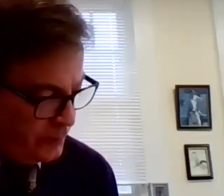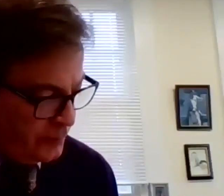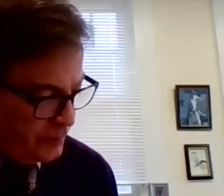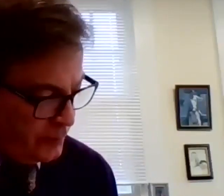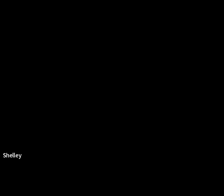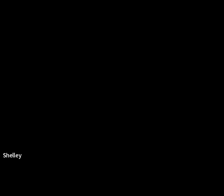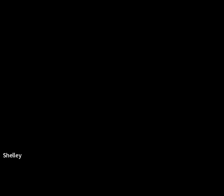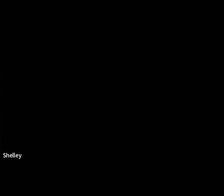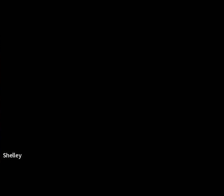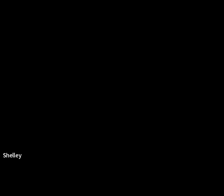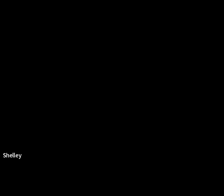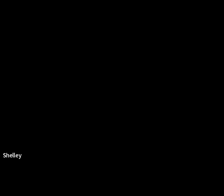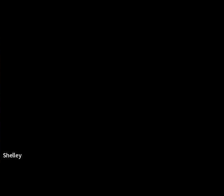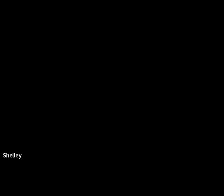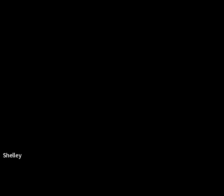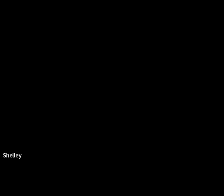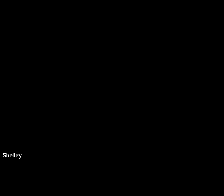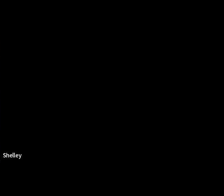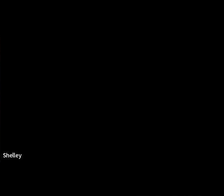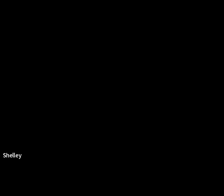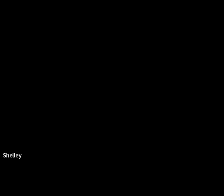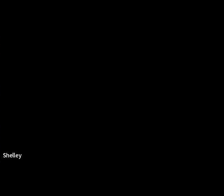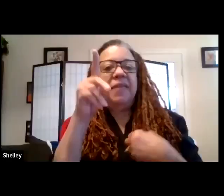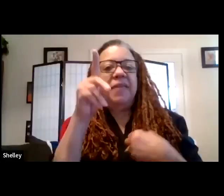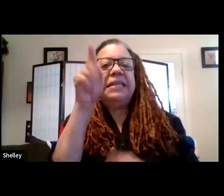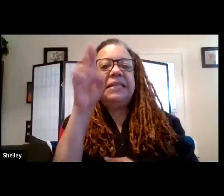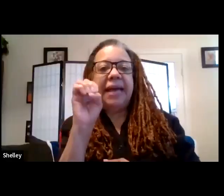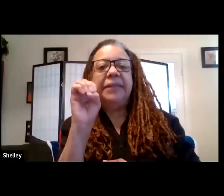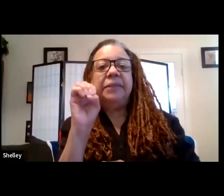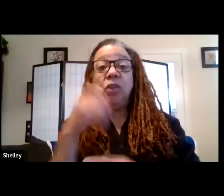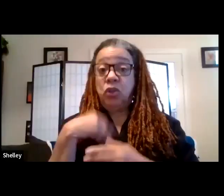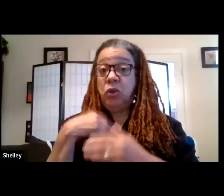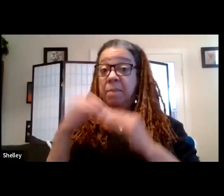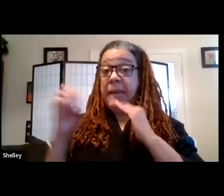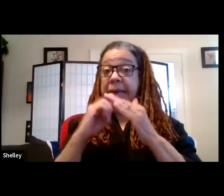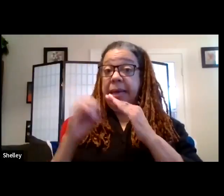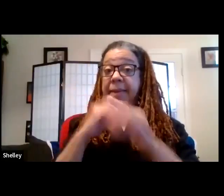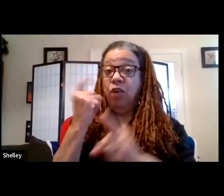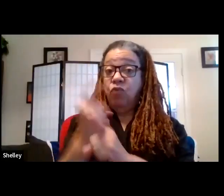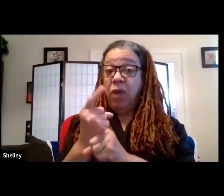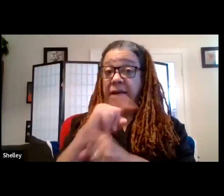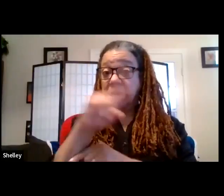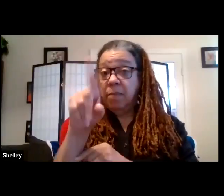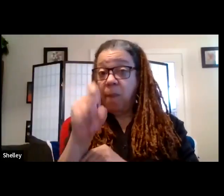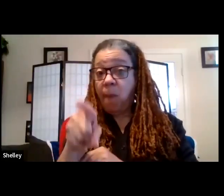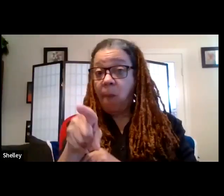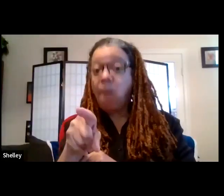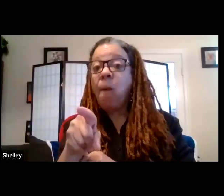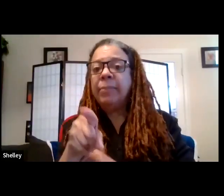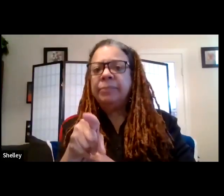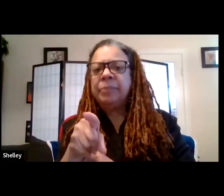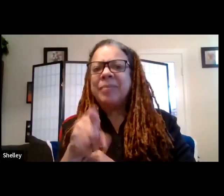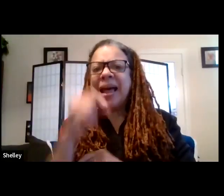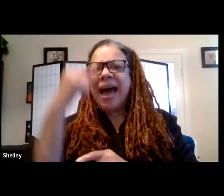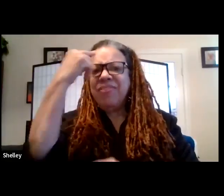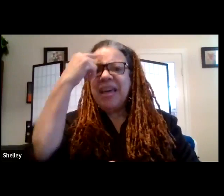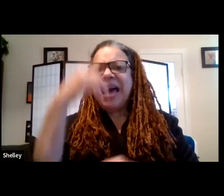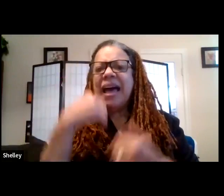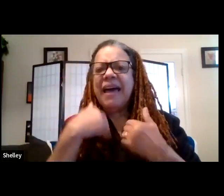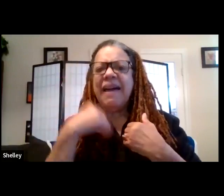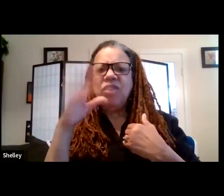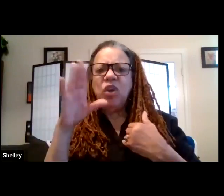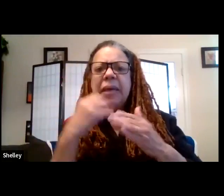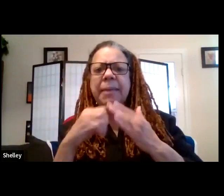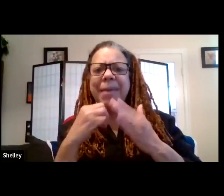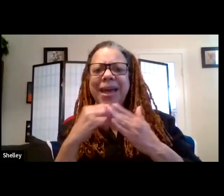end of this month, we should have another date for when it will be in July. You have my email, right? I do believe that I do have your